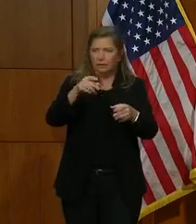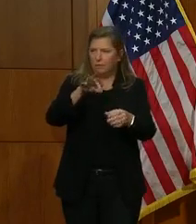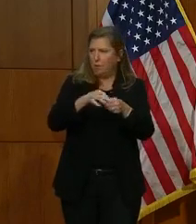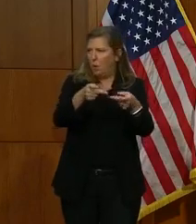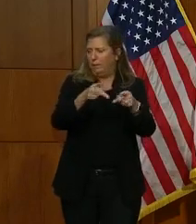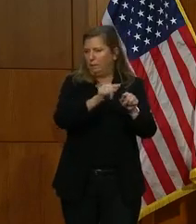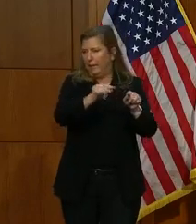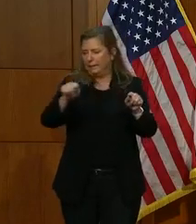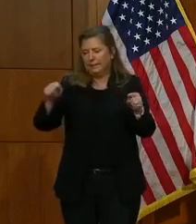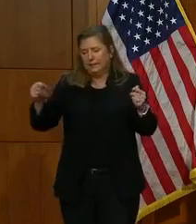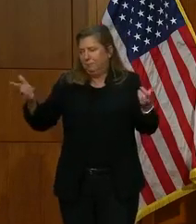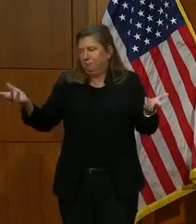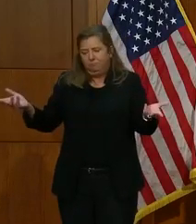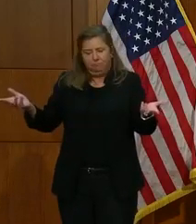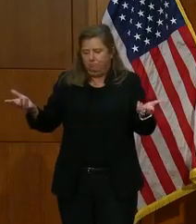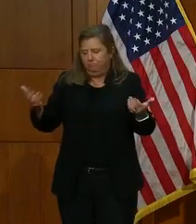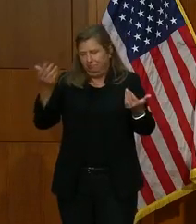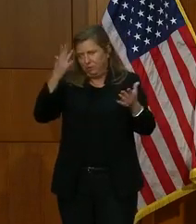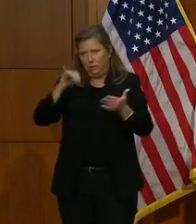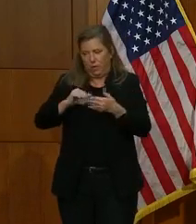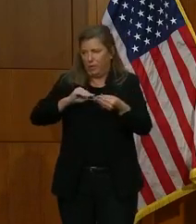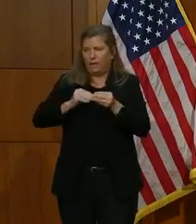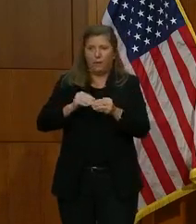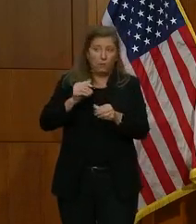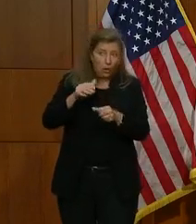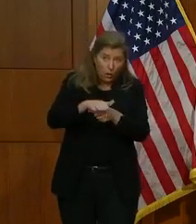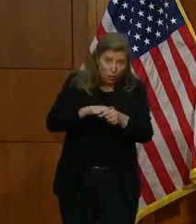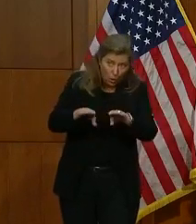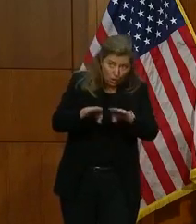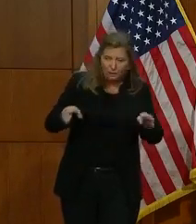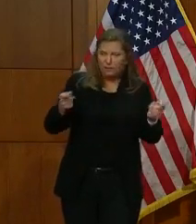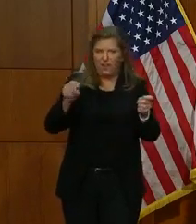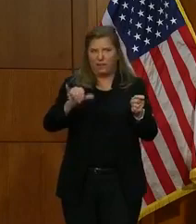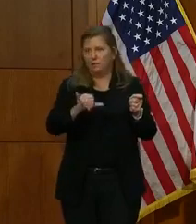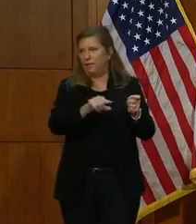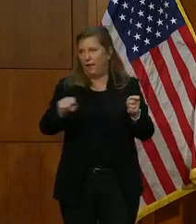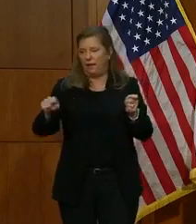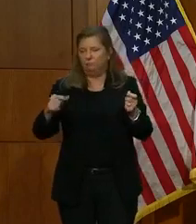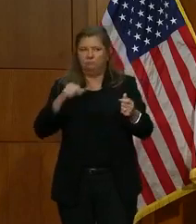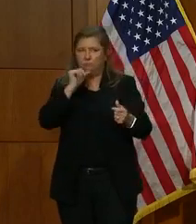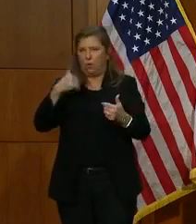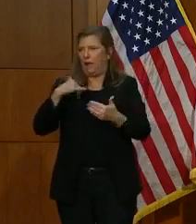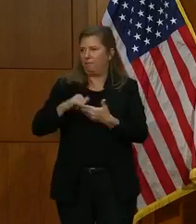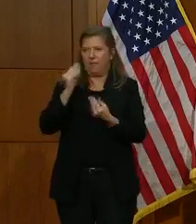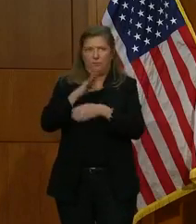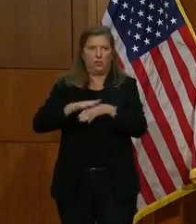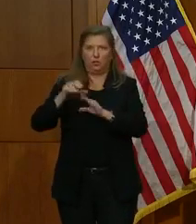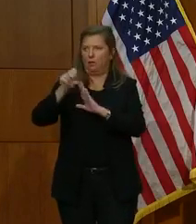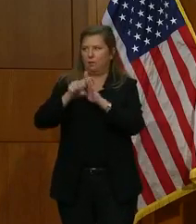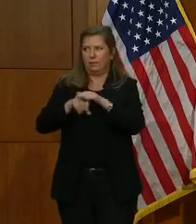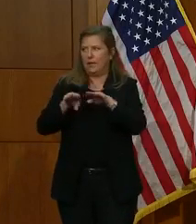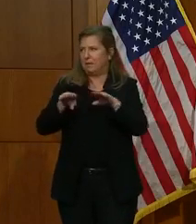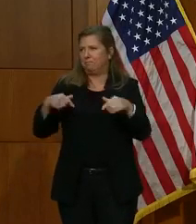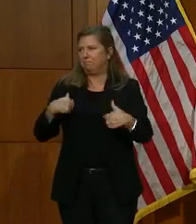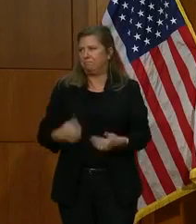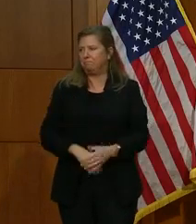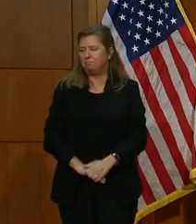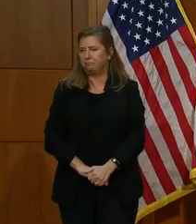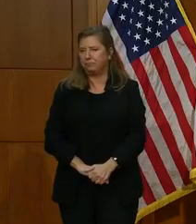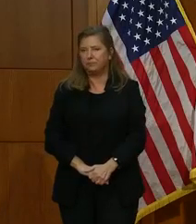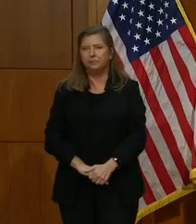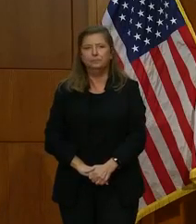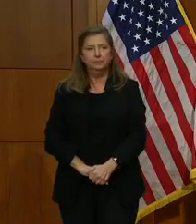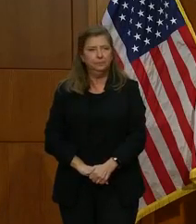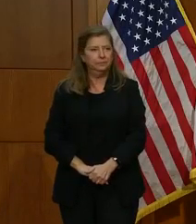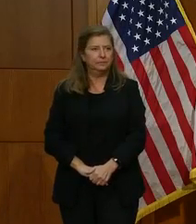places. That's all handled at the local level, and we don't have that information here at the state.